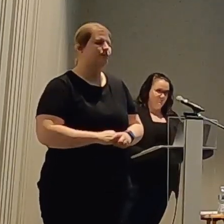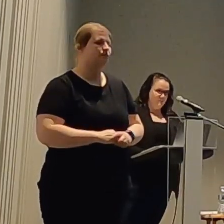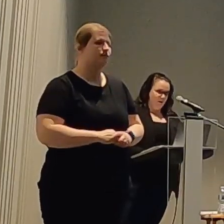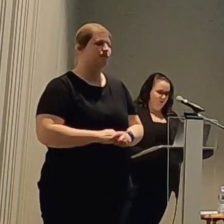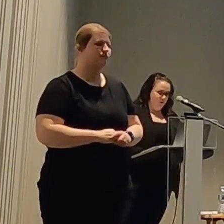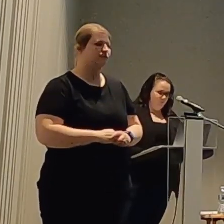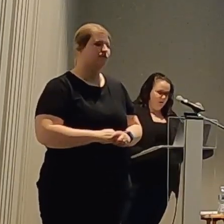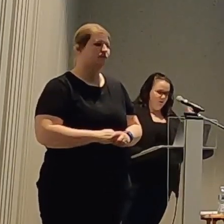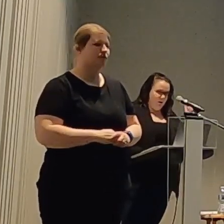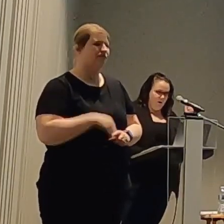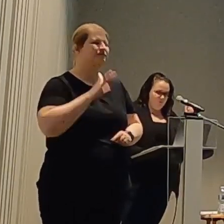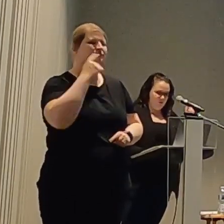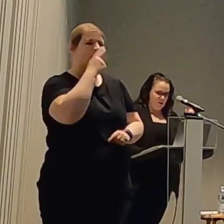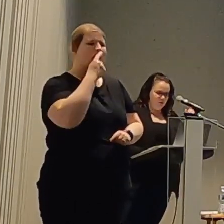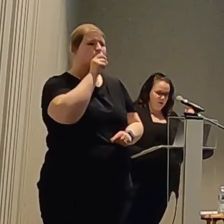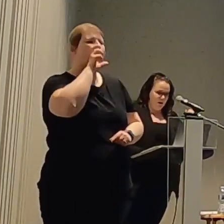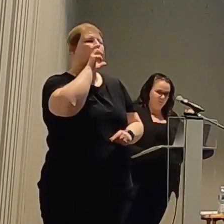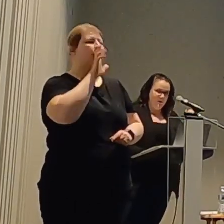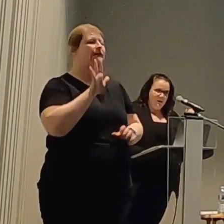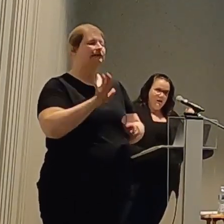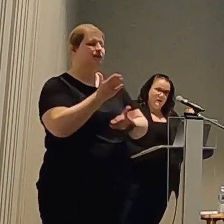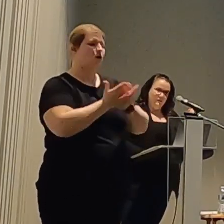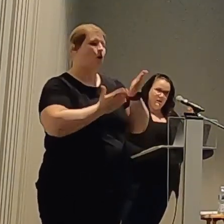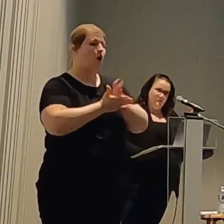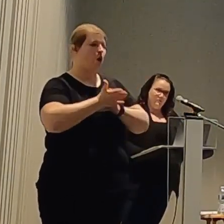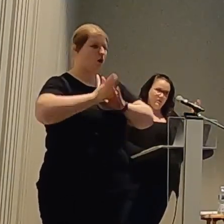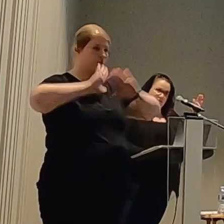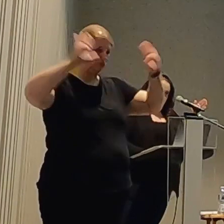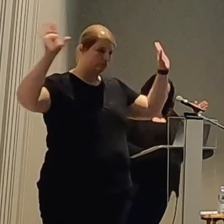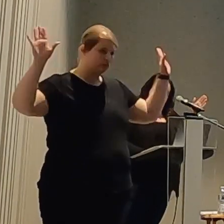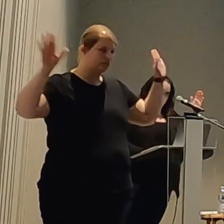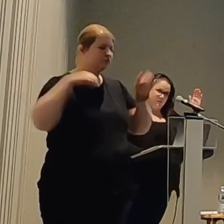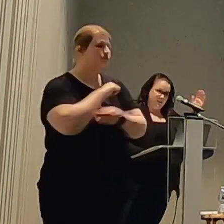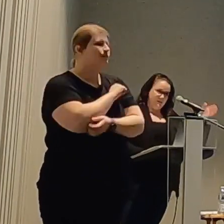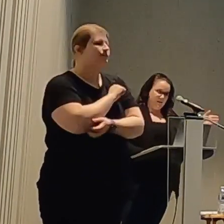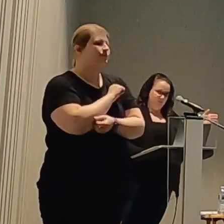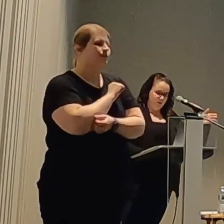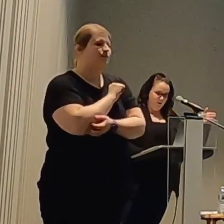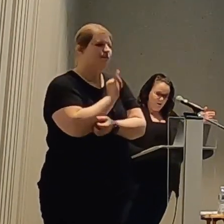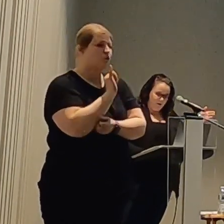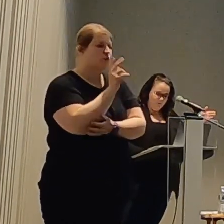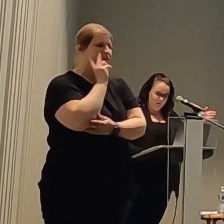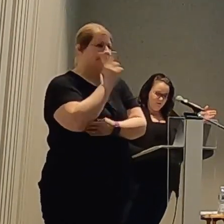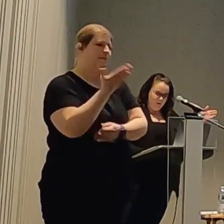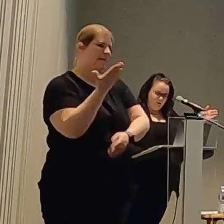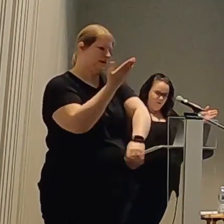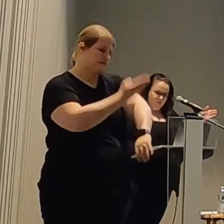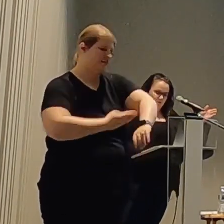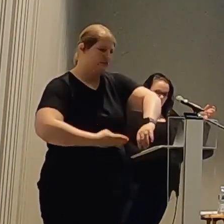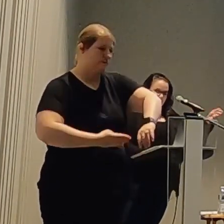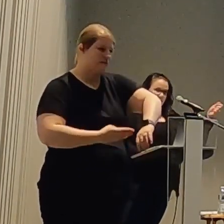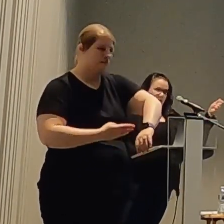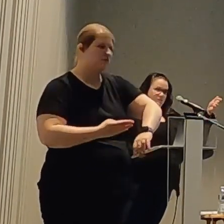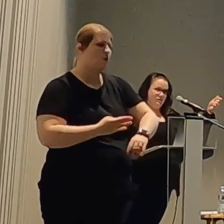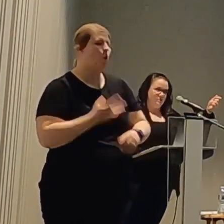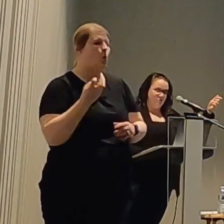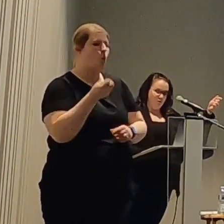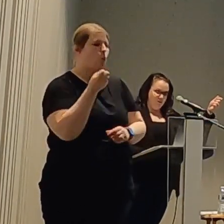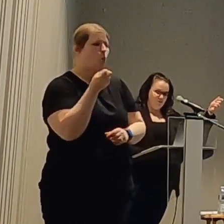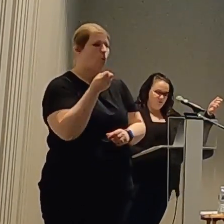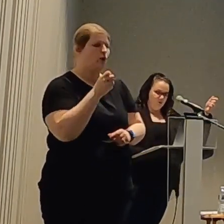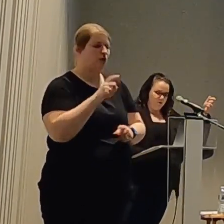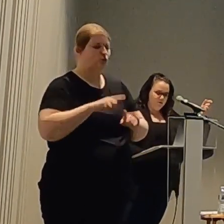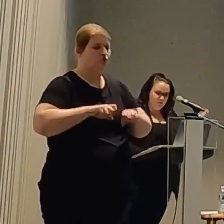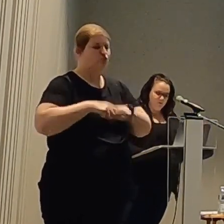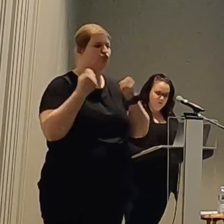of mouth open, arms stretched up, and then what you see looks like a severed arm holding on to a